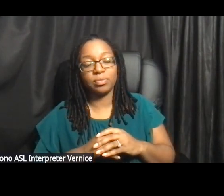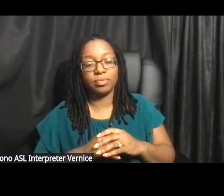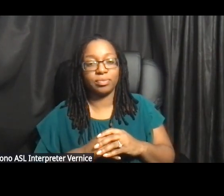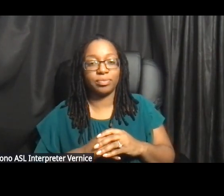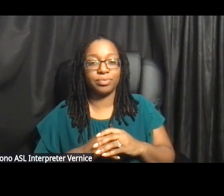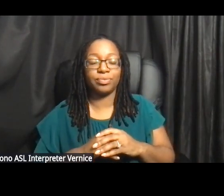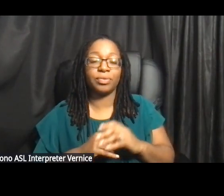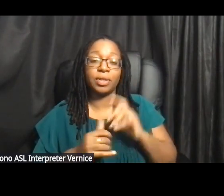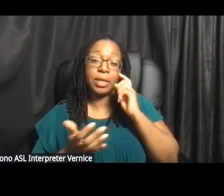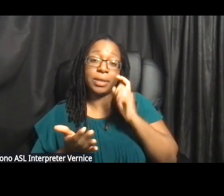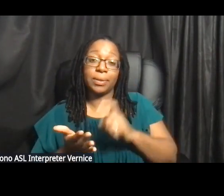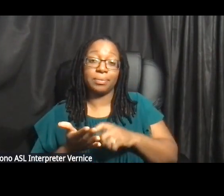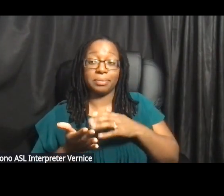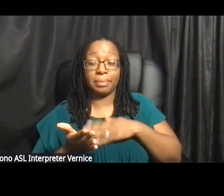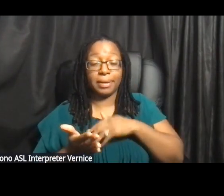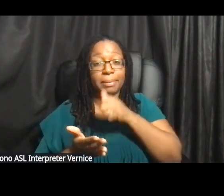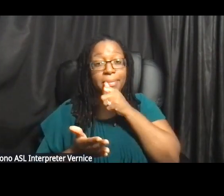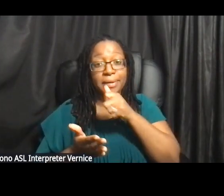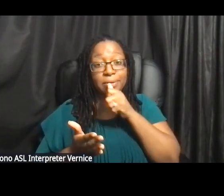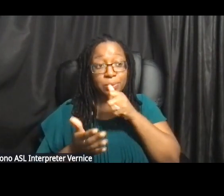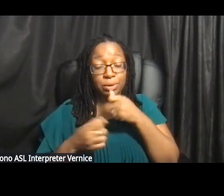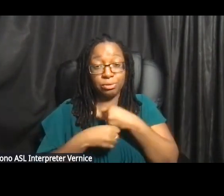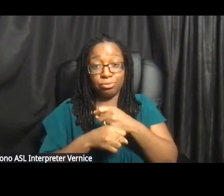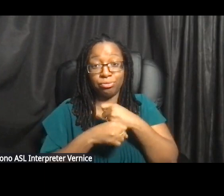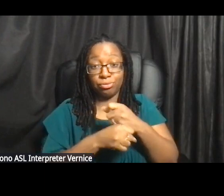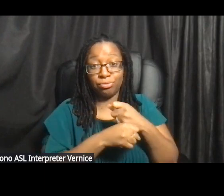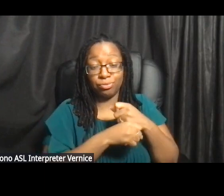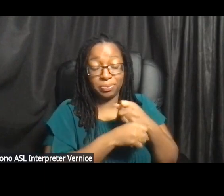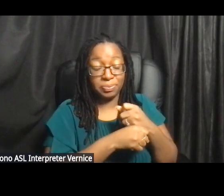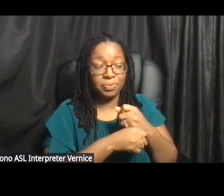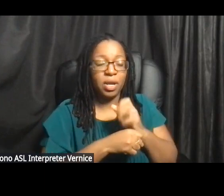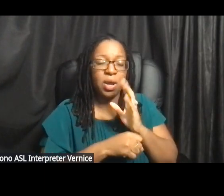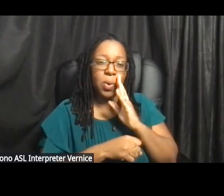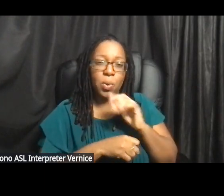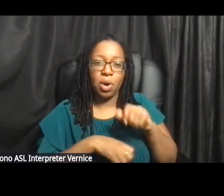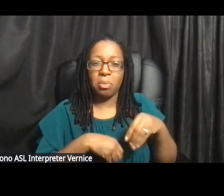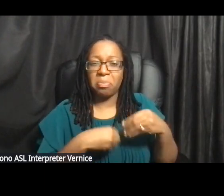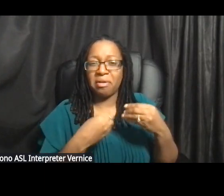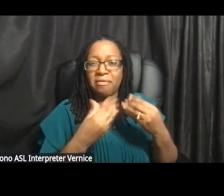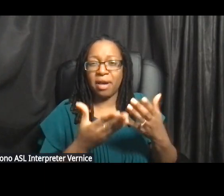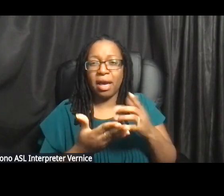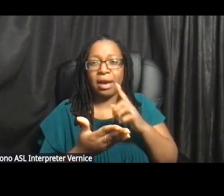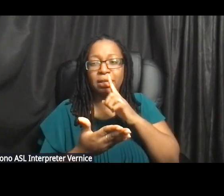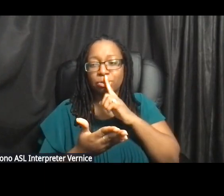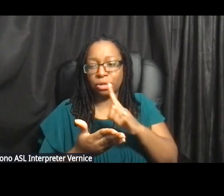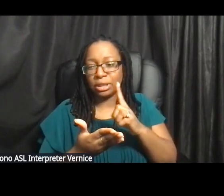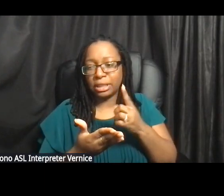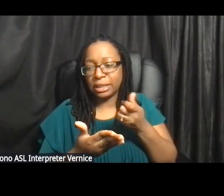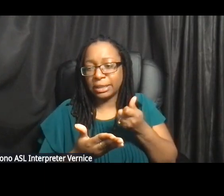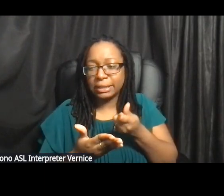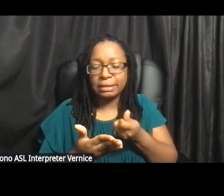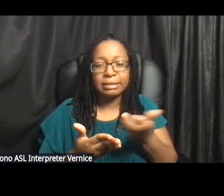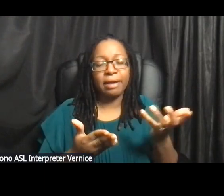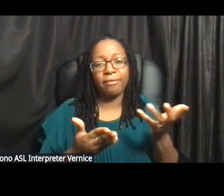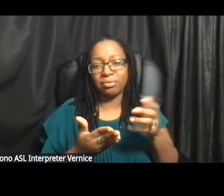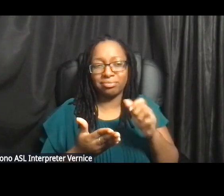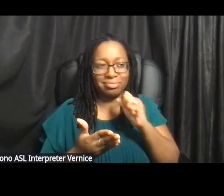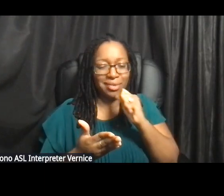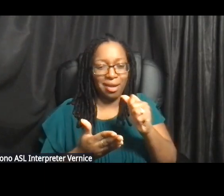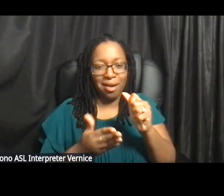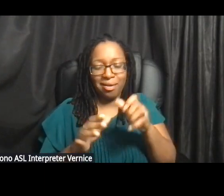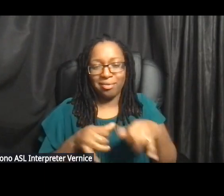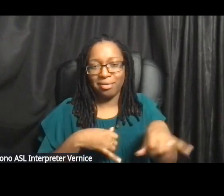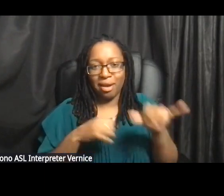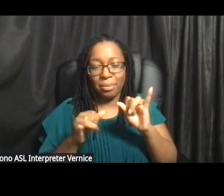is my password generator will give you several like really uncommon passwords. So one that I generated for